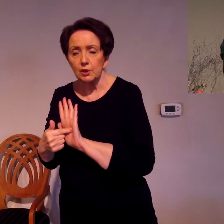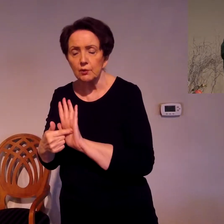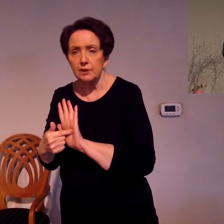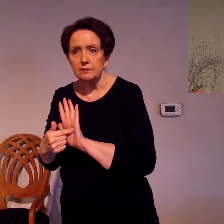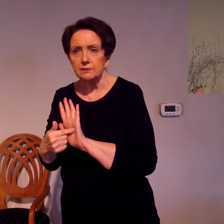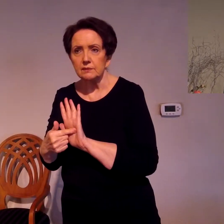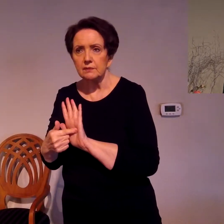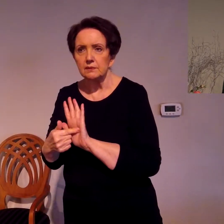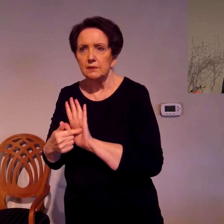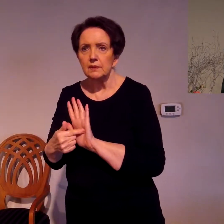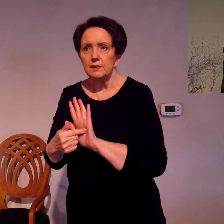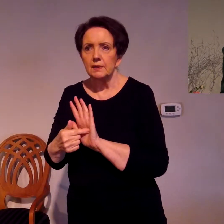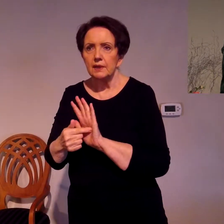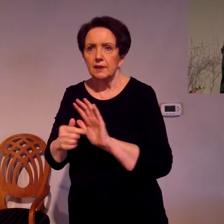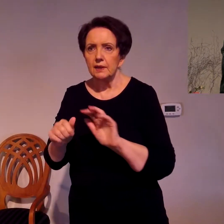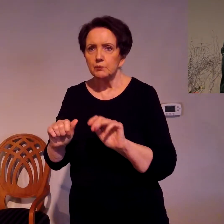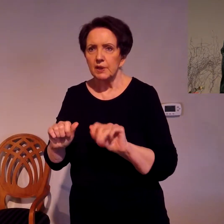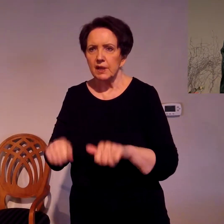the forefront, and we can